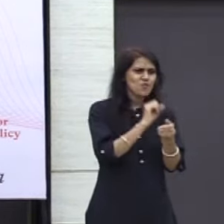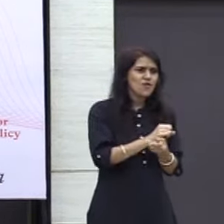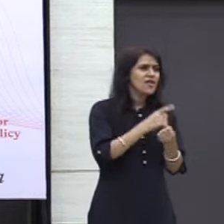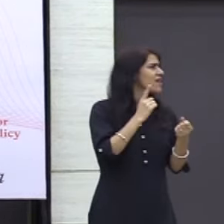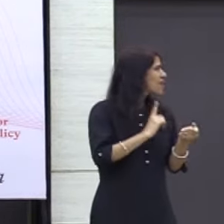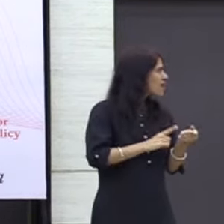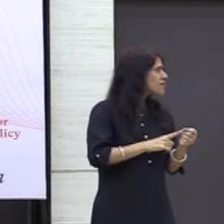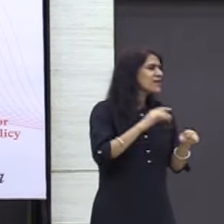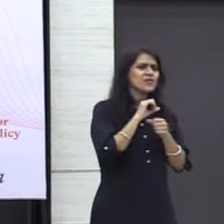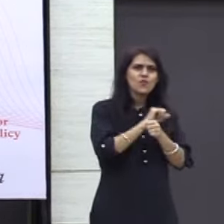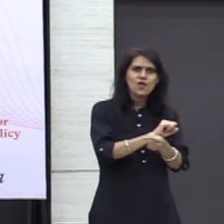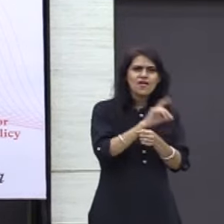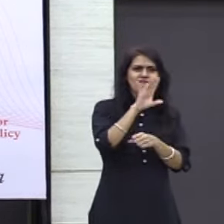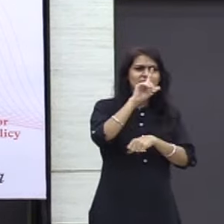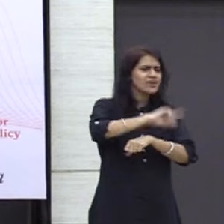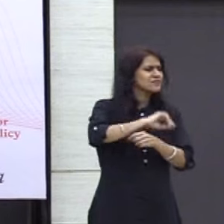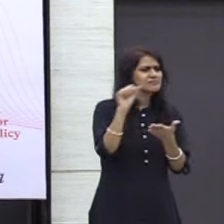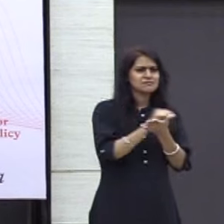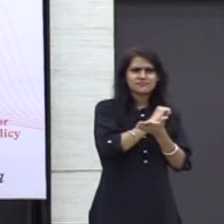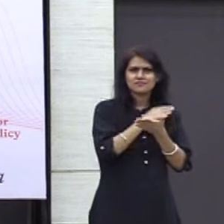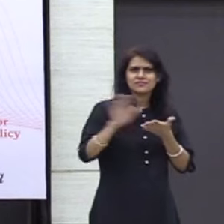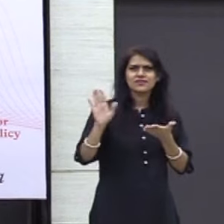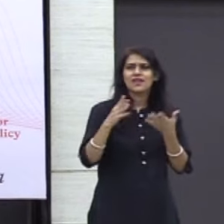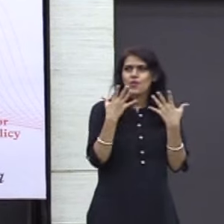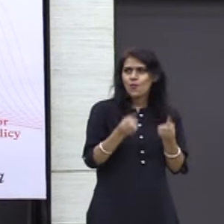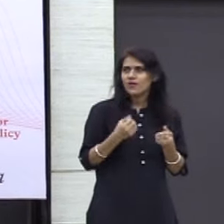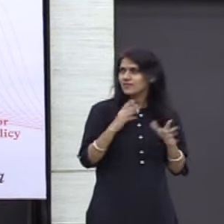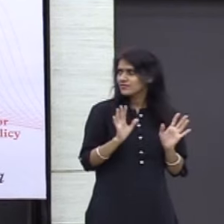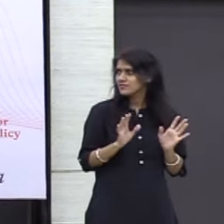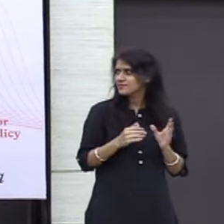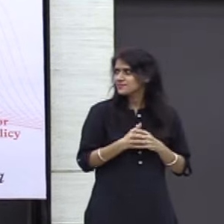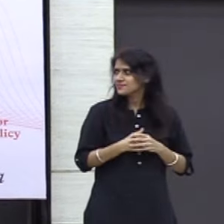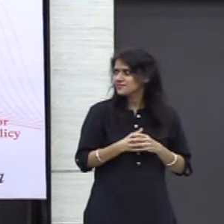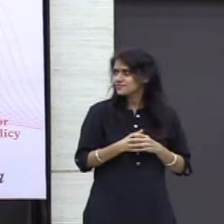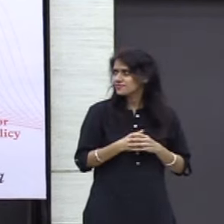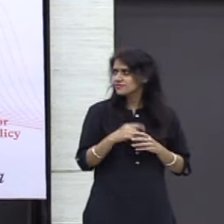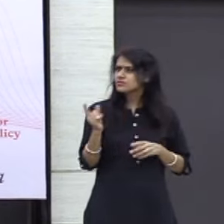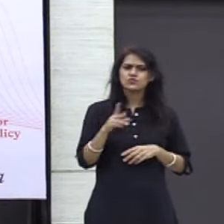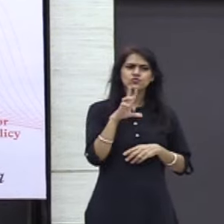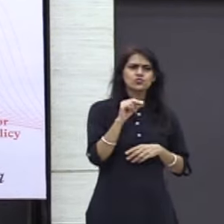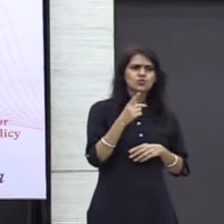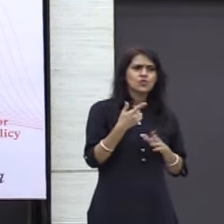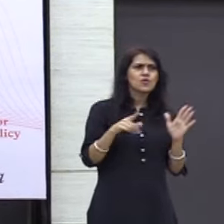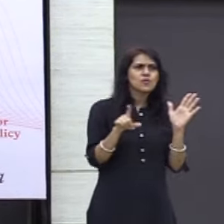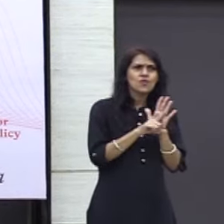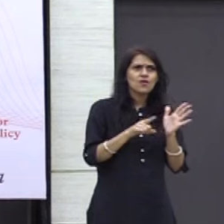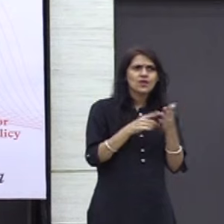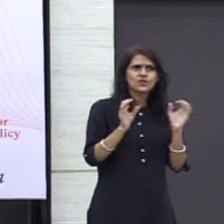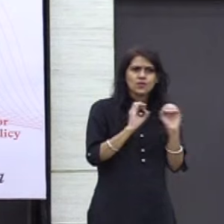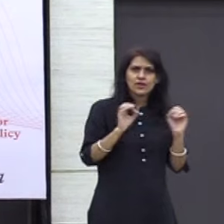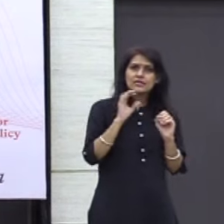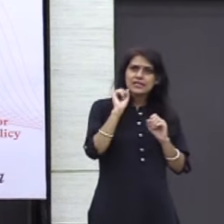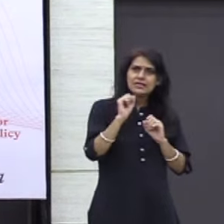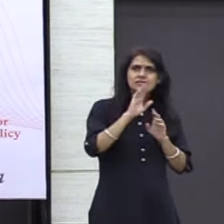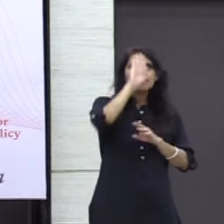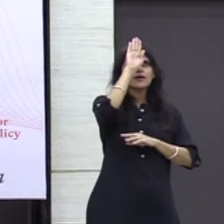to custody for 15 days. And replace it with go back to the old provision? No. The role provision should never have been there. That's the legacy of the